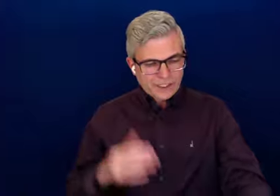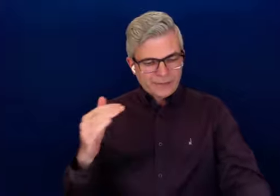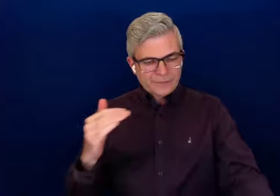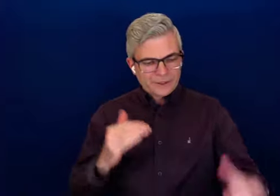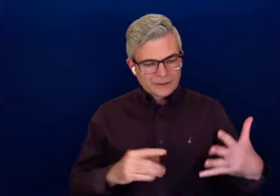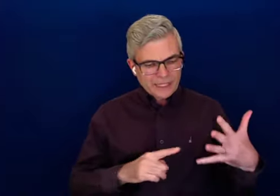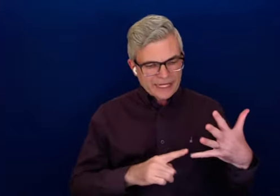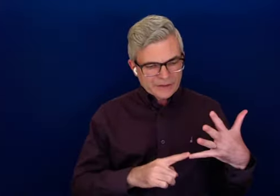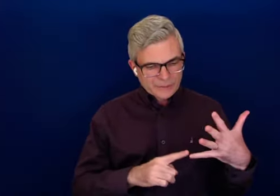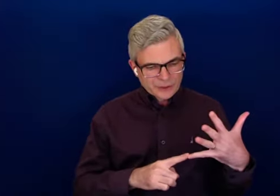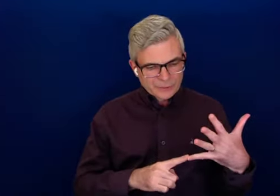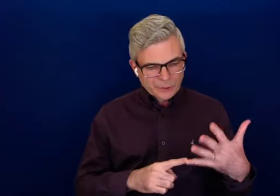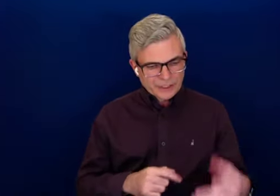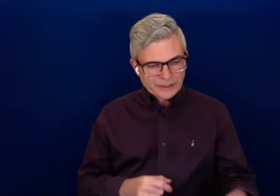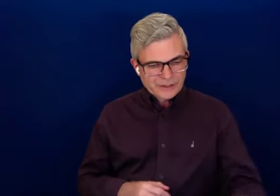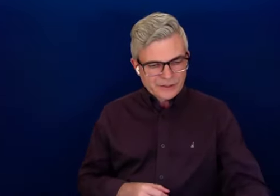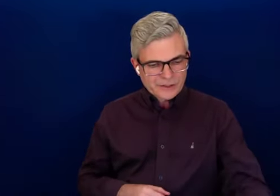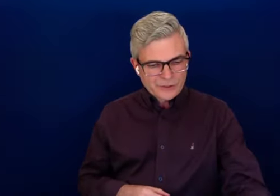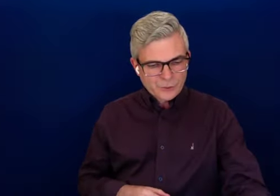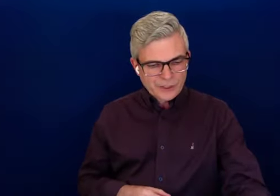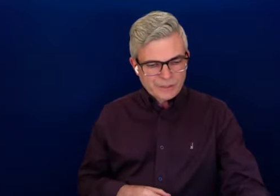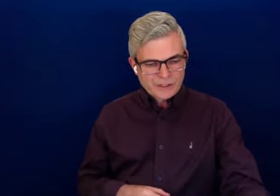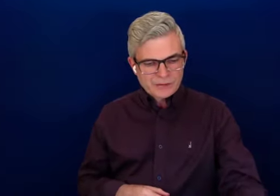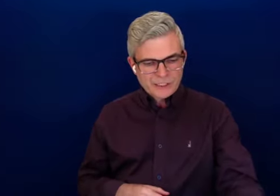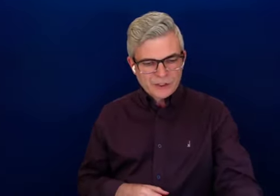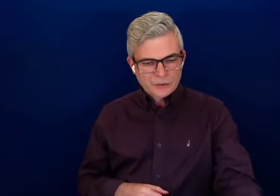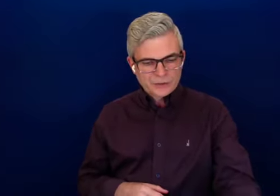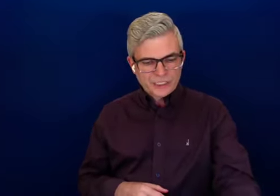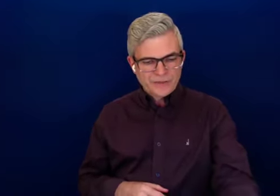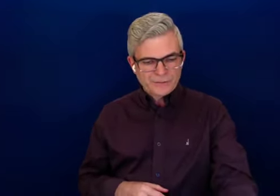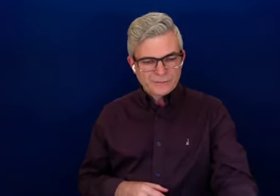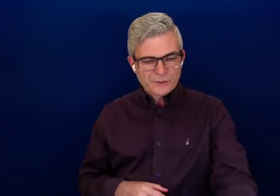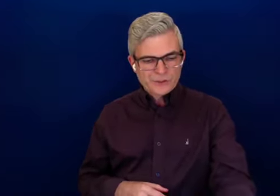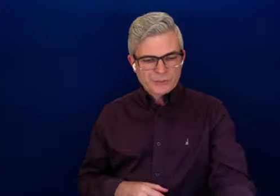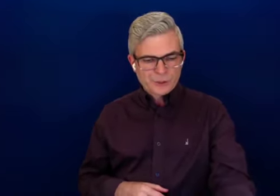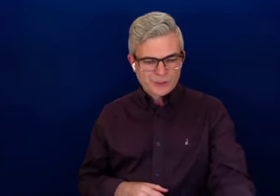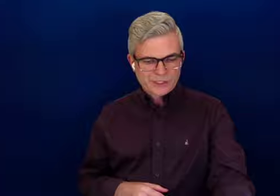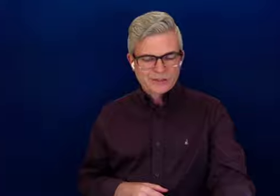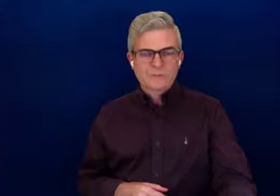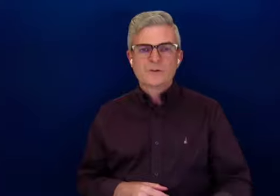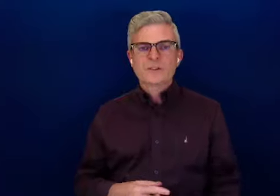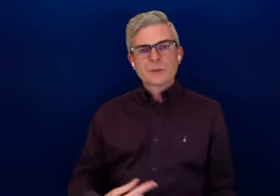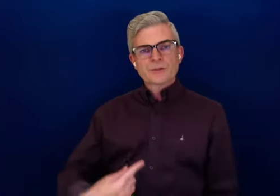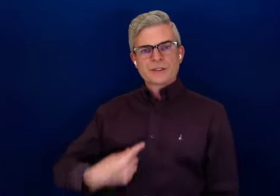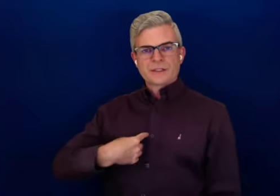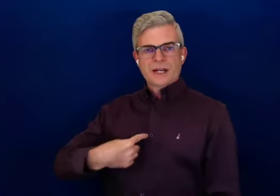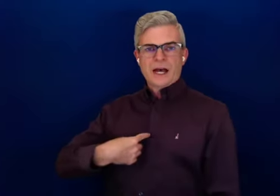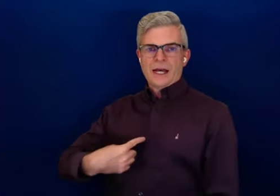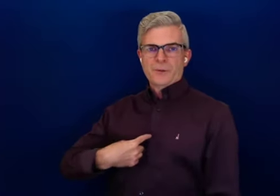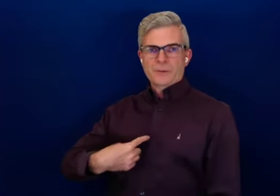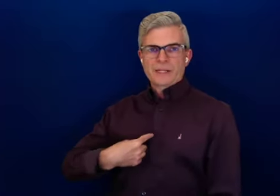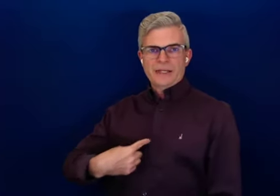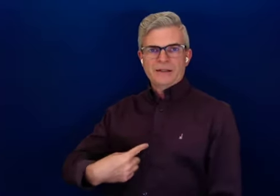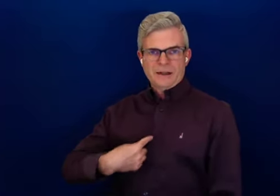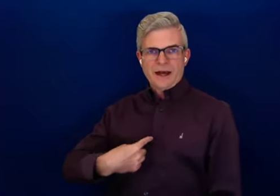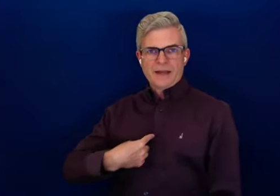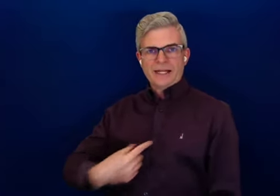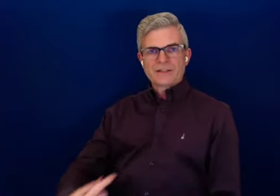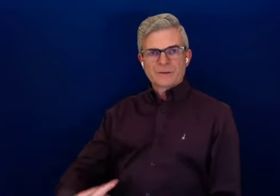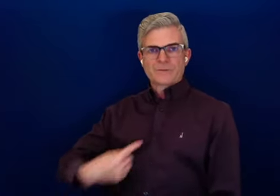Okay, the last bullet point is the story must be told in the first person. First person is I or me. I, that's the